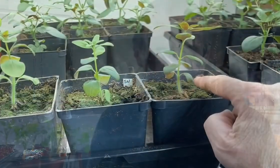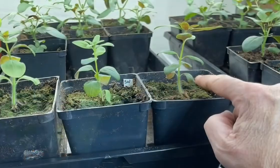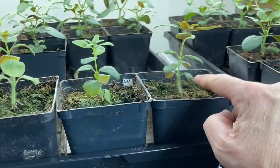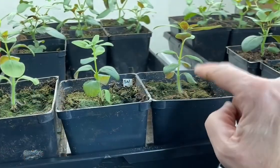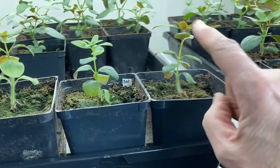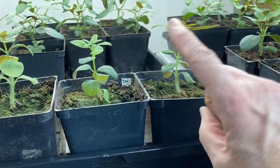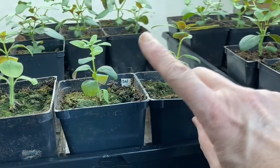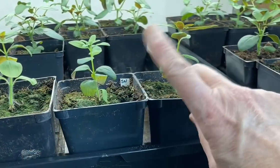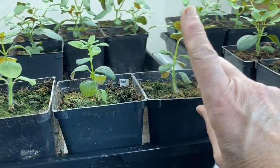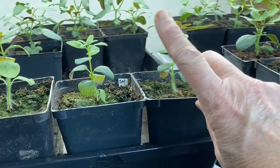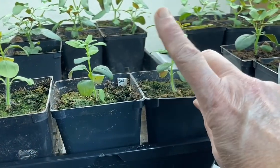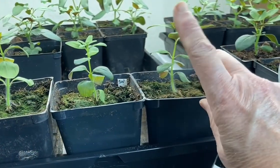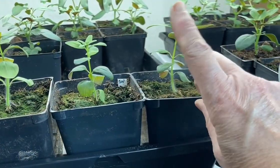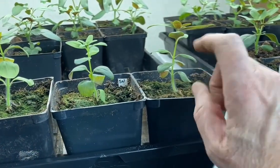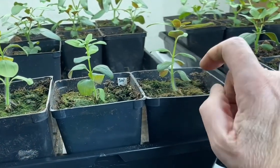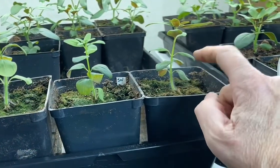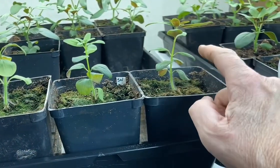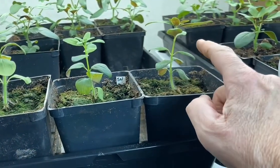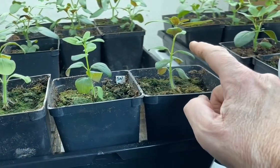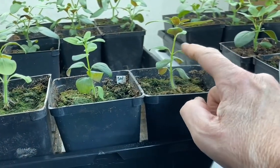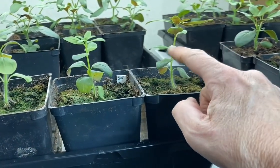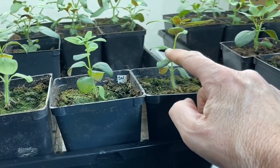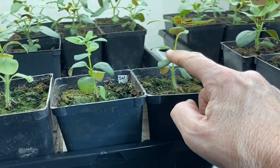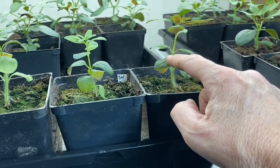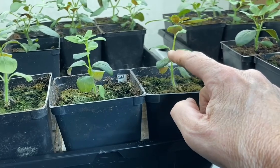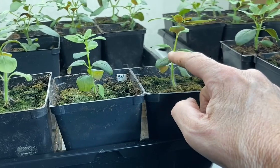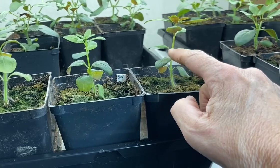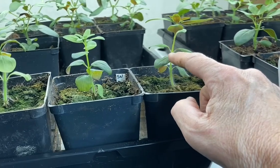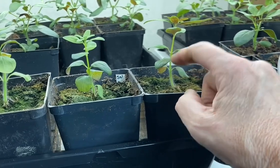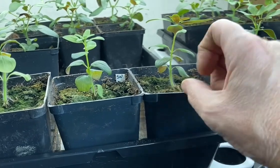pruning, pinching back for the first time.